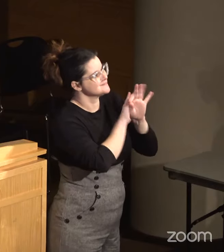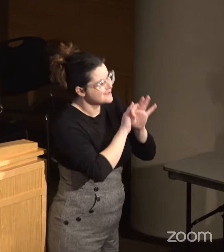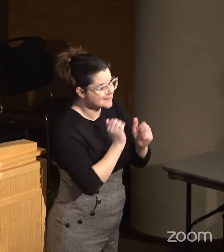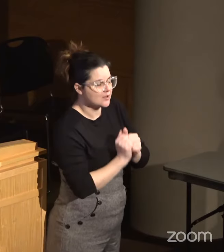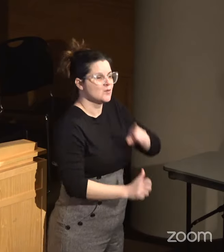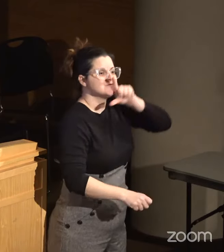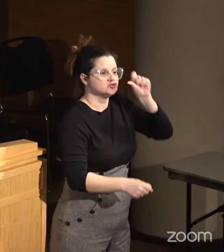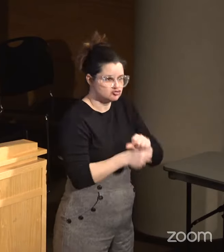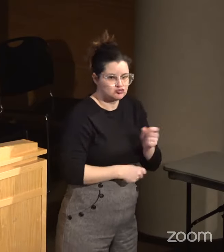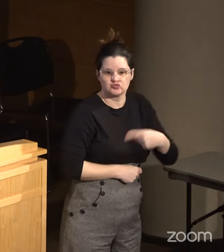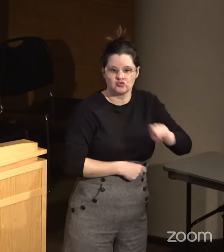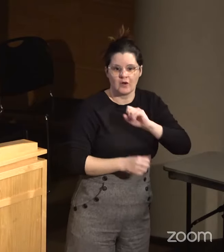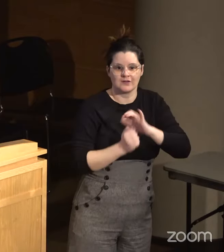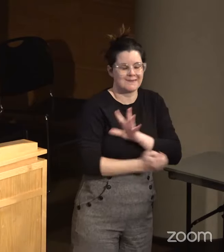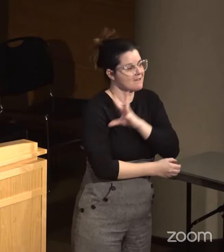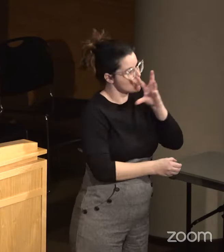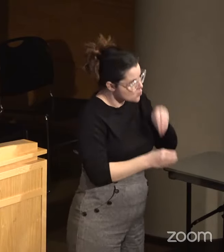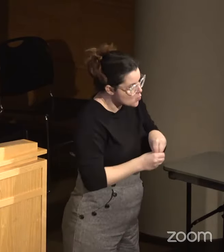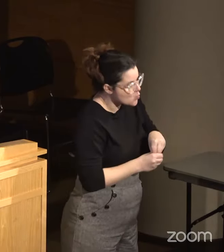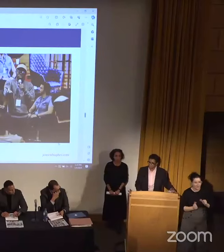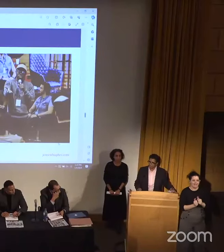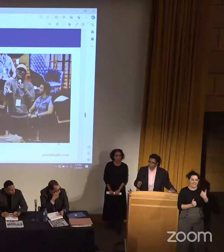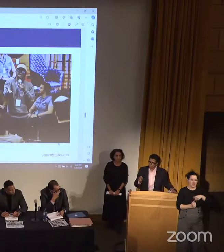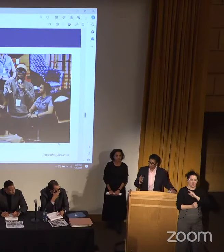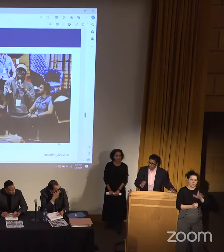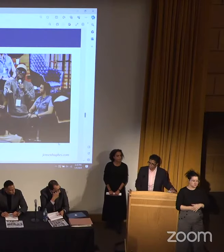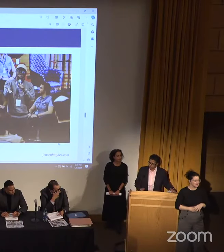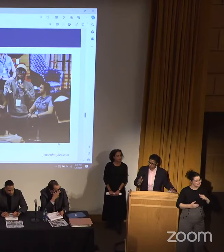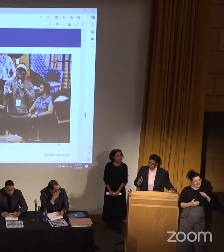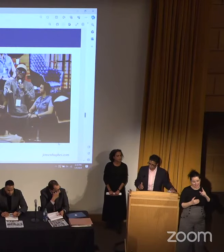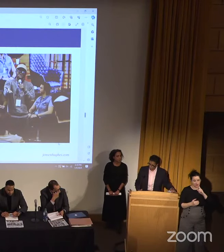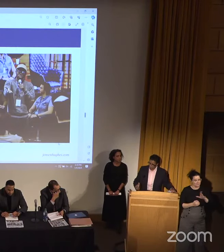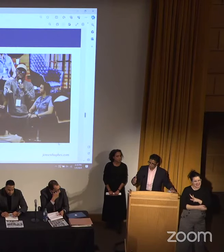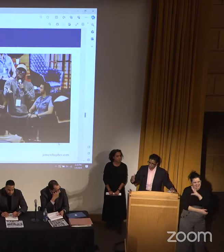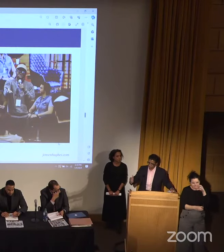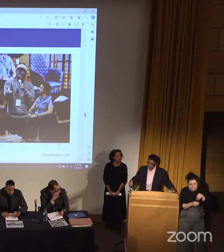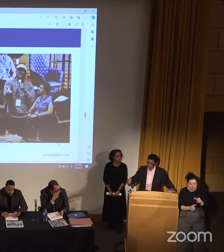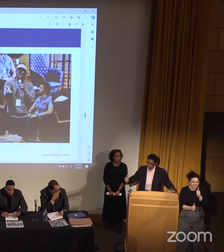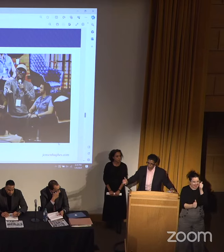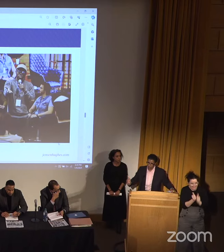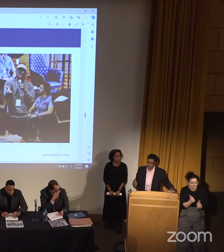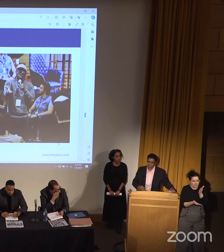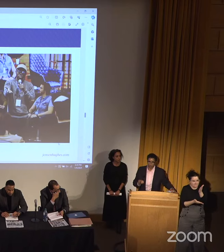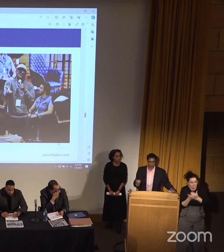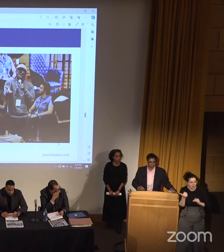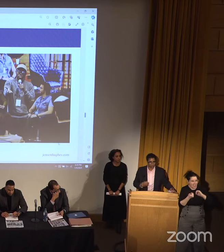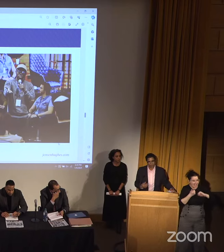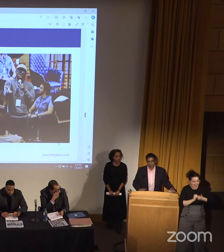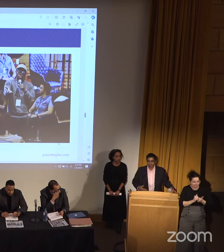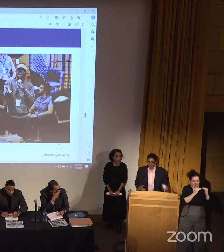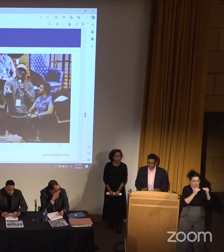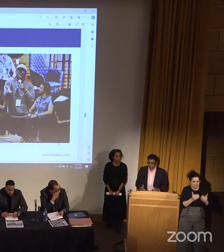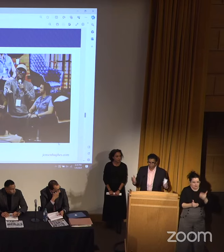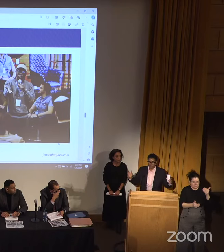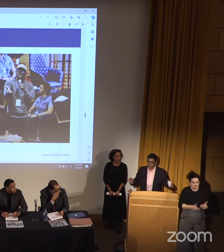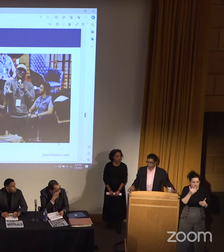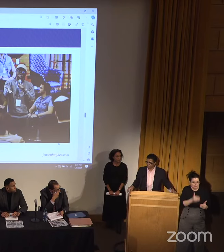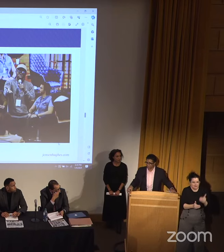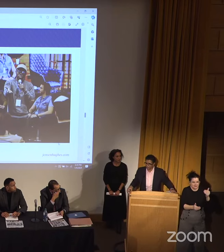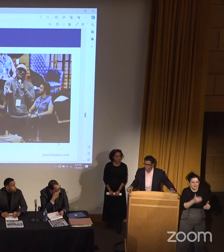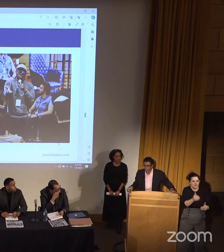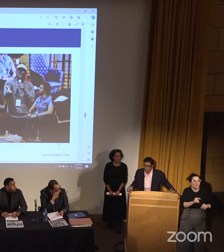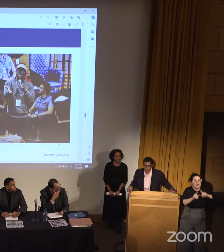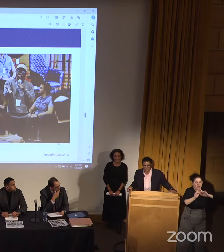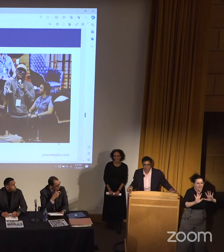assure you that you will be included and will weigh in on every part of the way. we'll